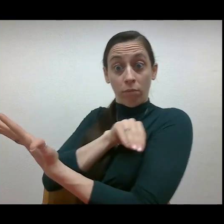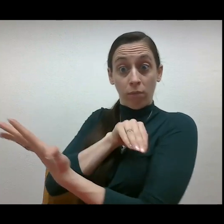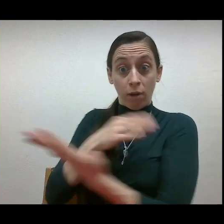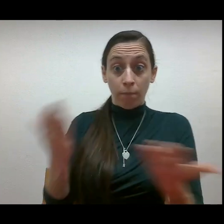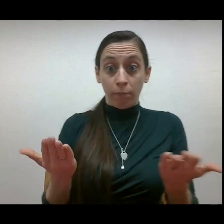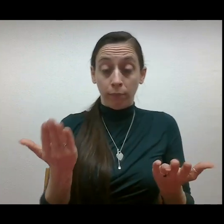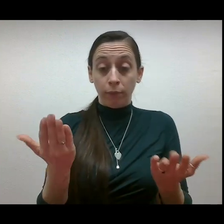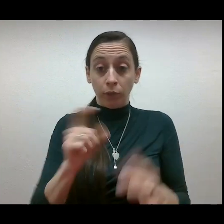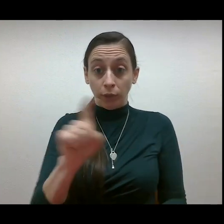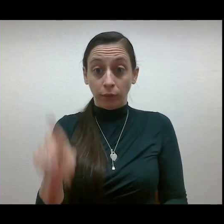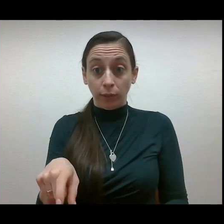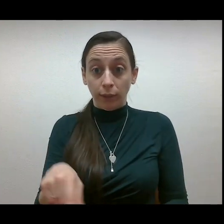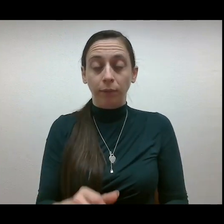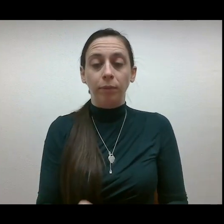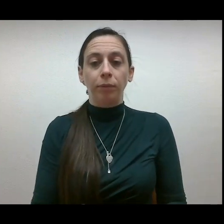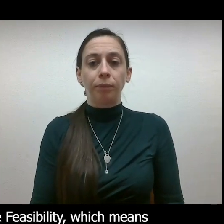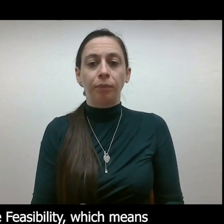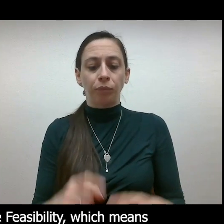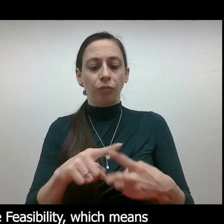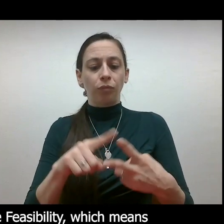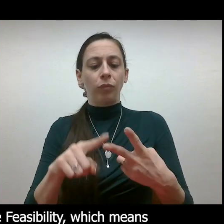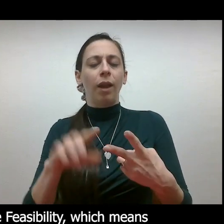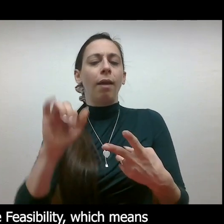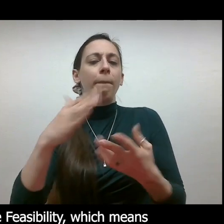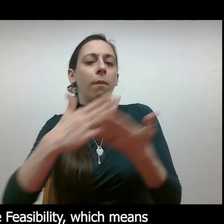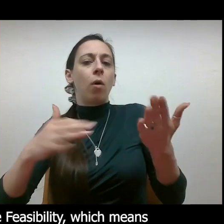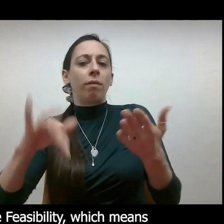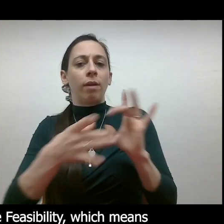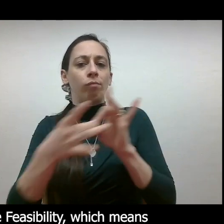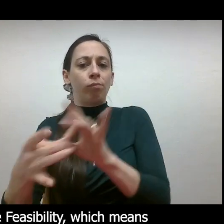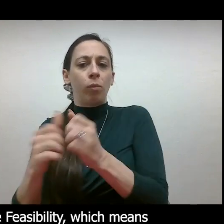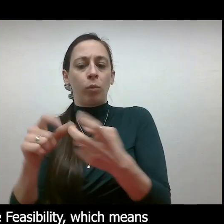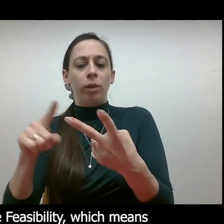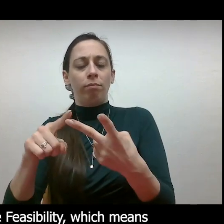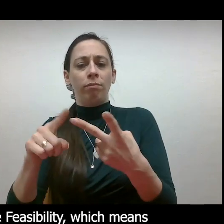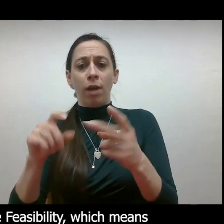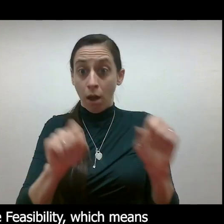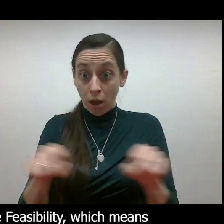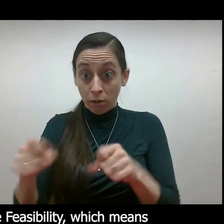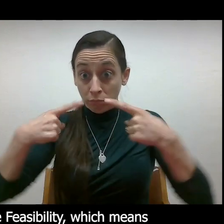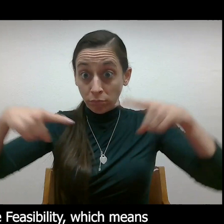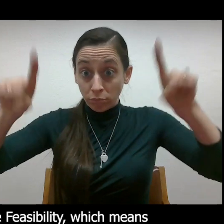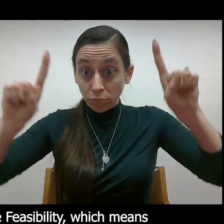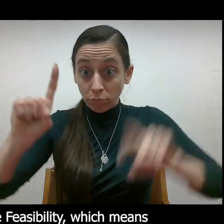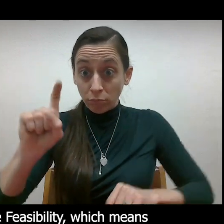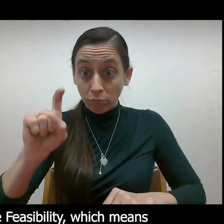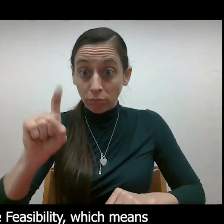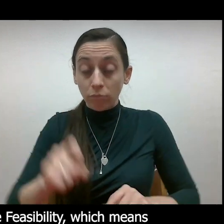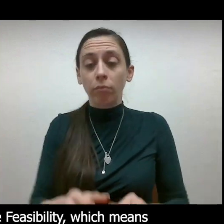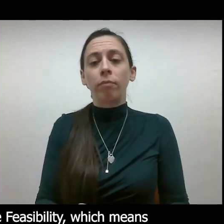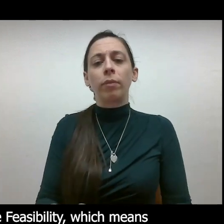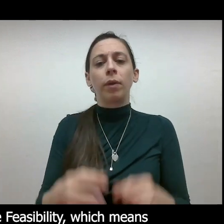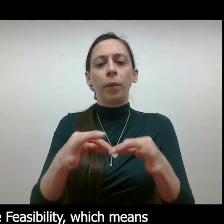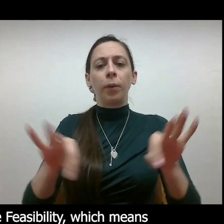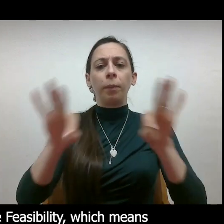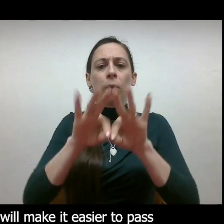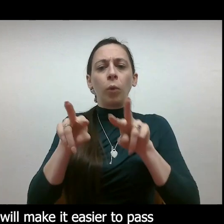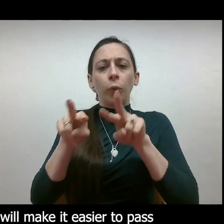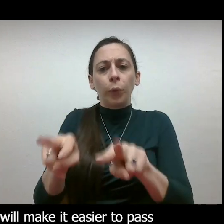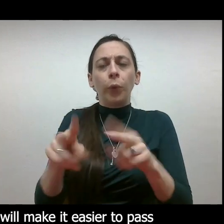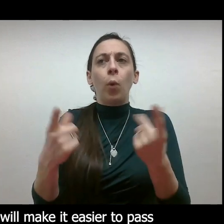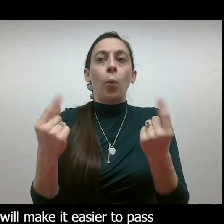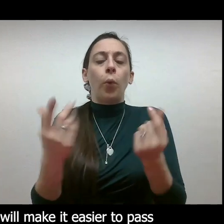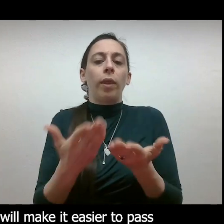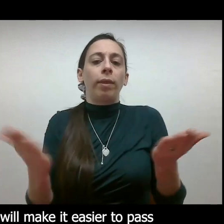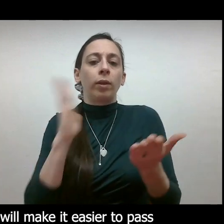Would it be something that we could copy here in Texas? And so that leads to the next piece, the feasibility, which means how hard